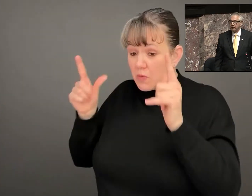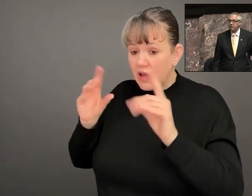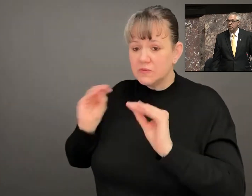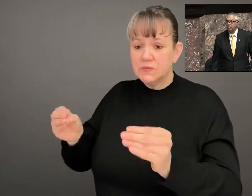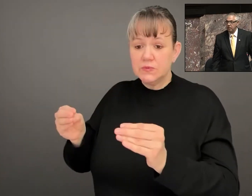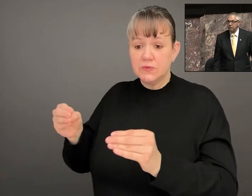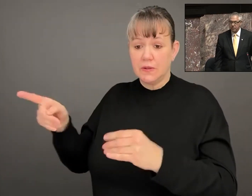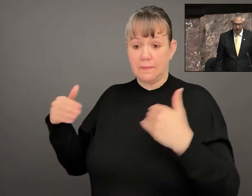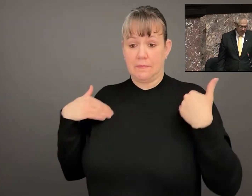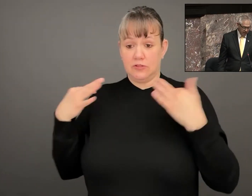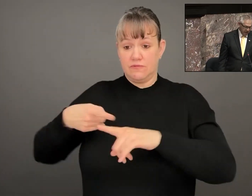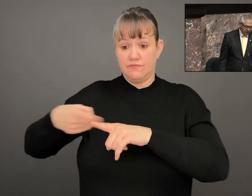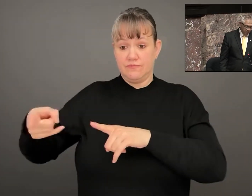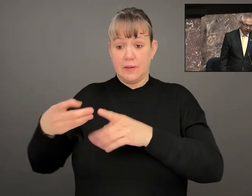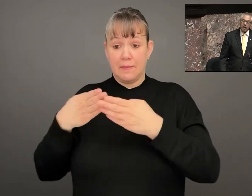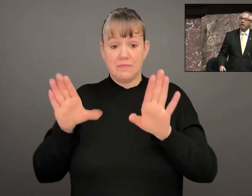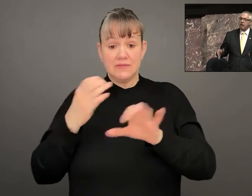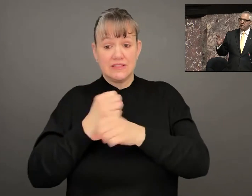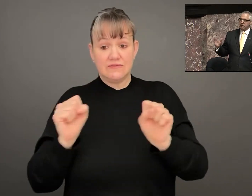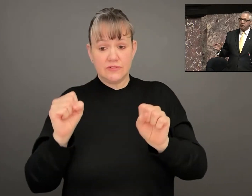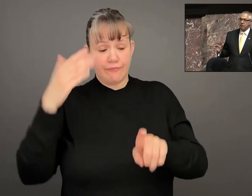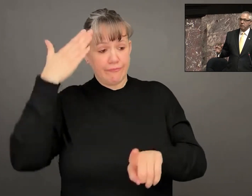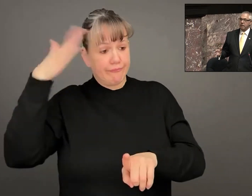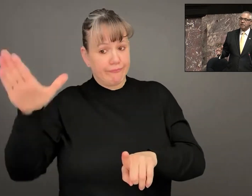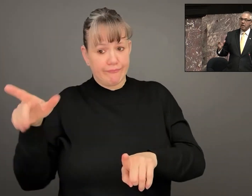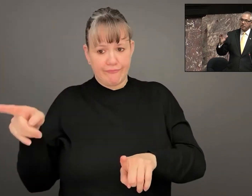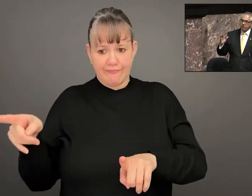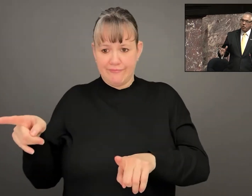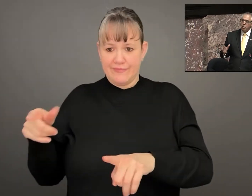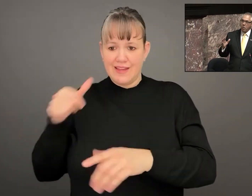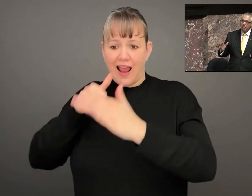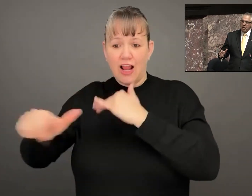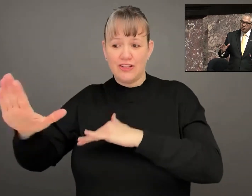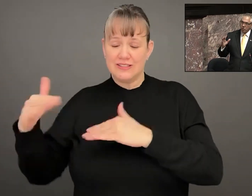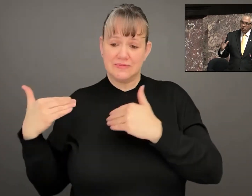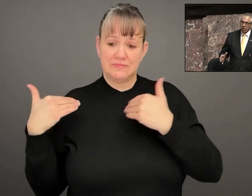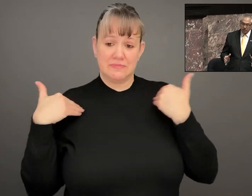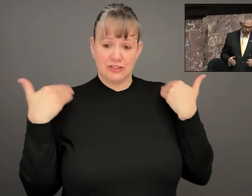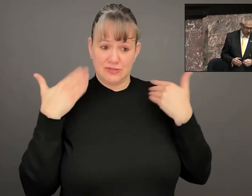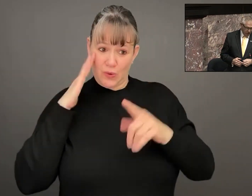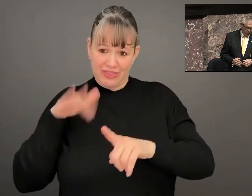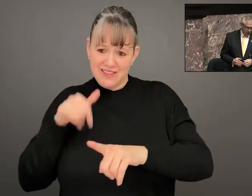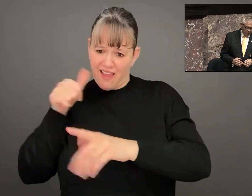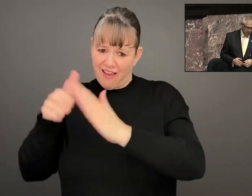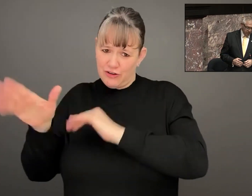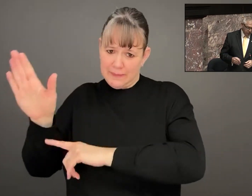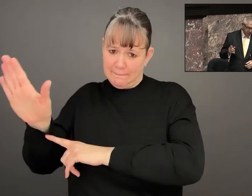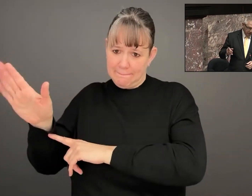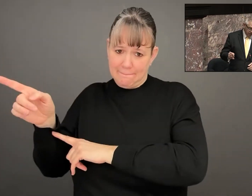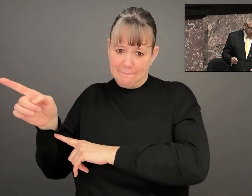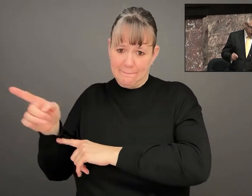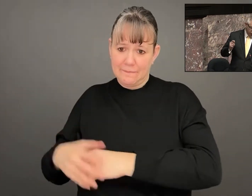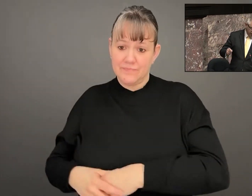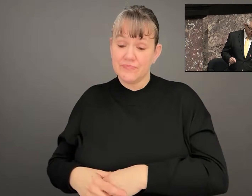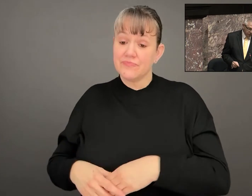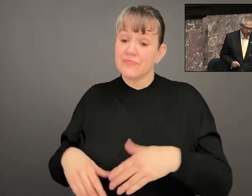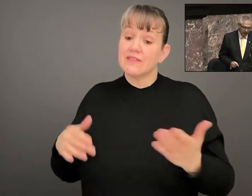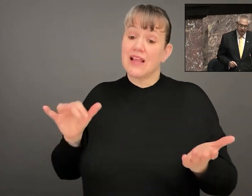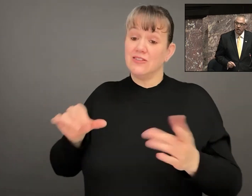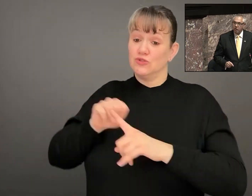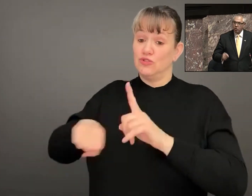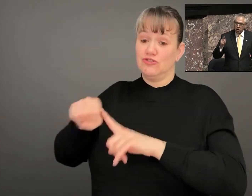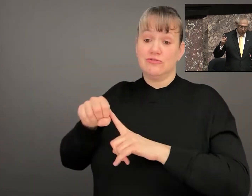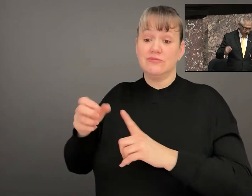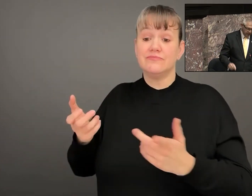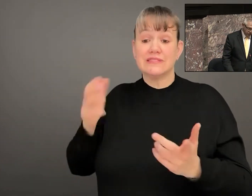to his ministry. The reality is, this gets so much worse. Mr. Speaker, during this